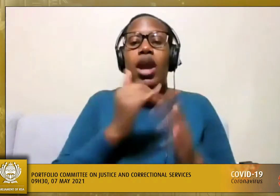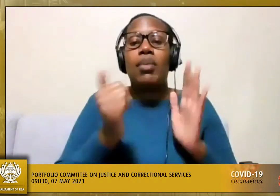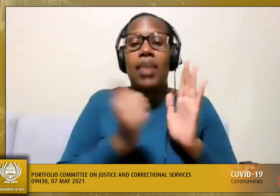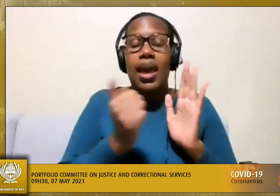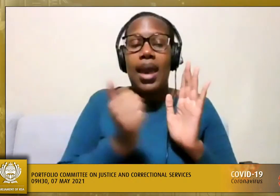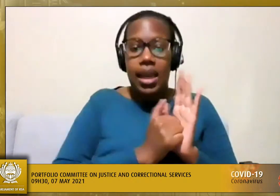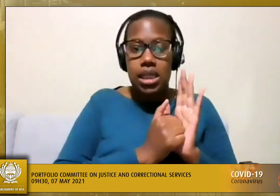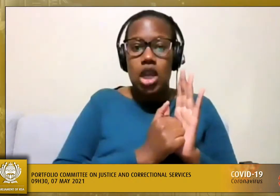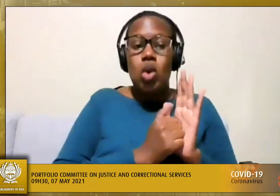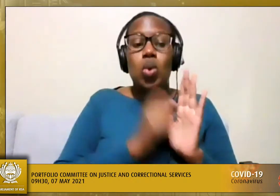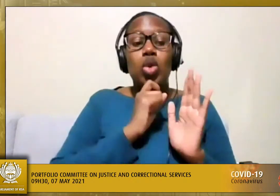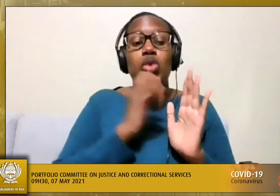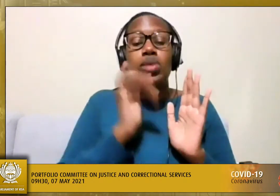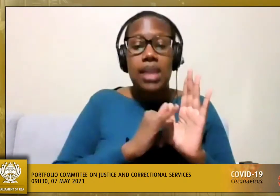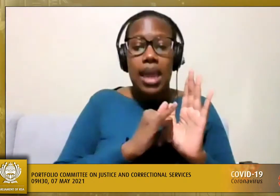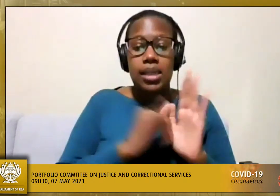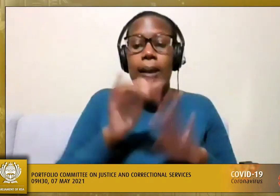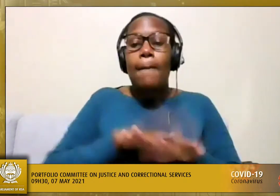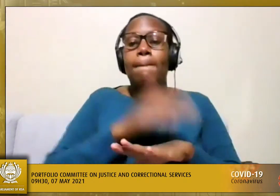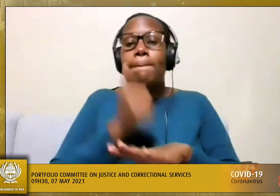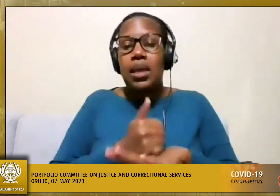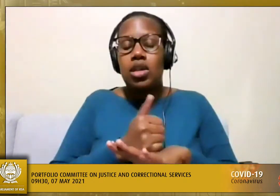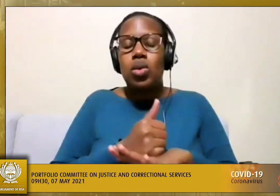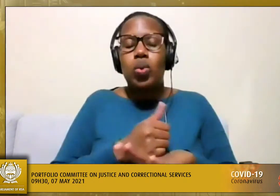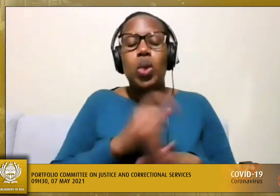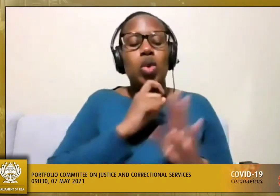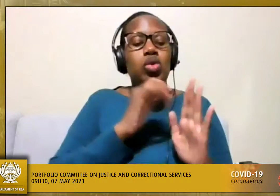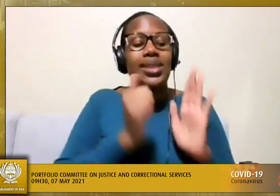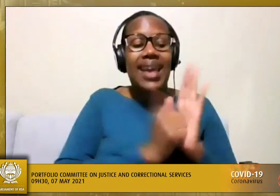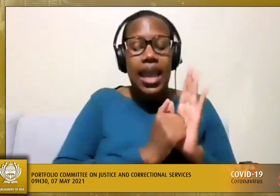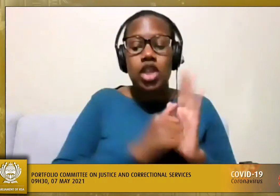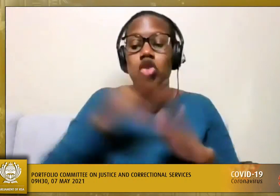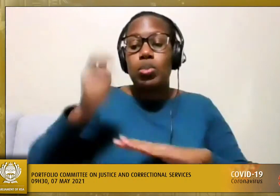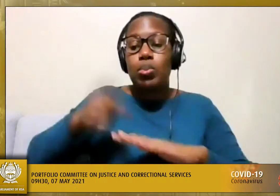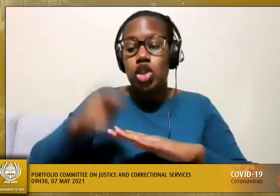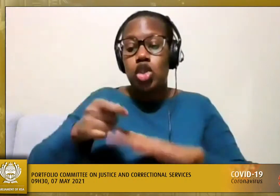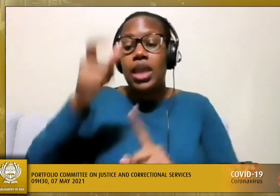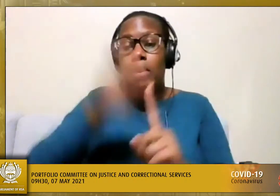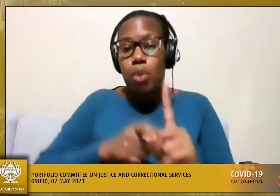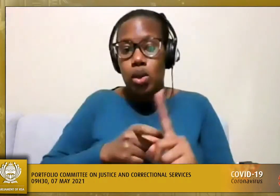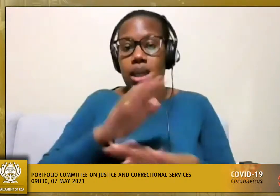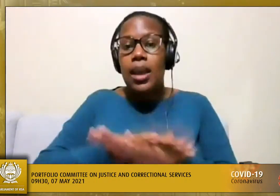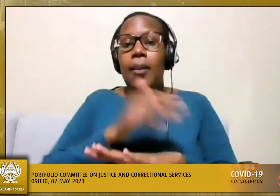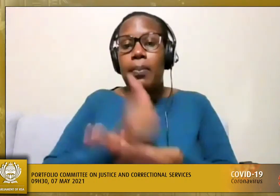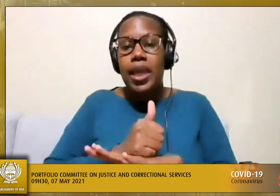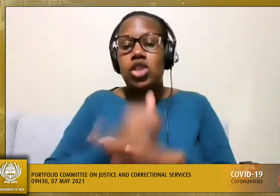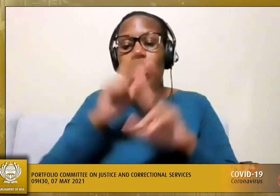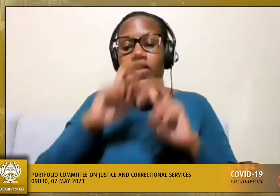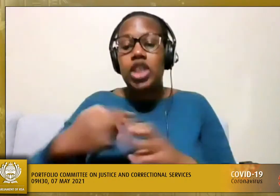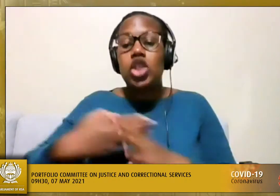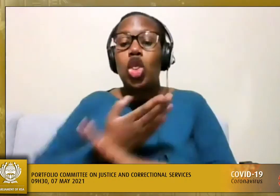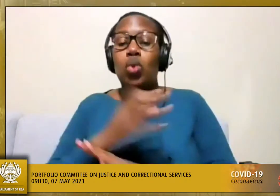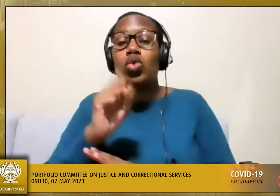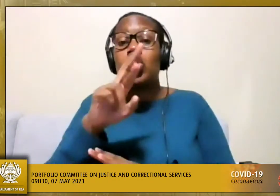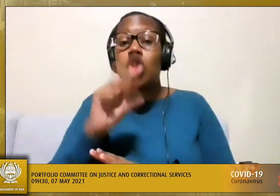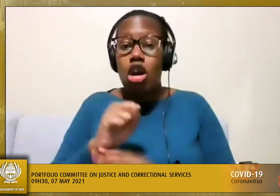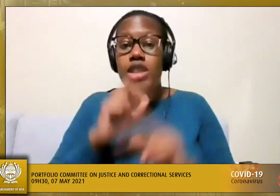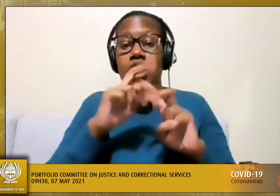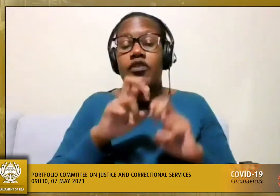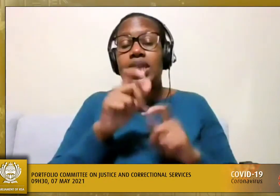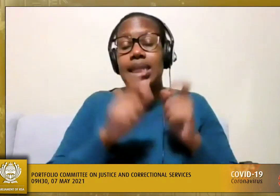prosecute based on investigations that are that are done through our SARS investigators